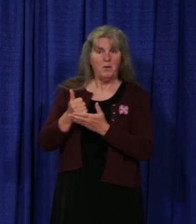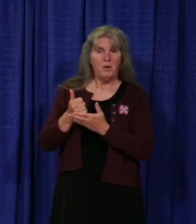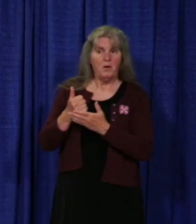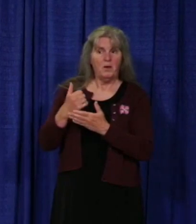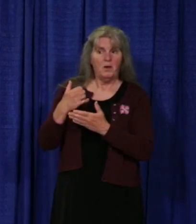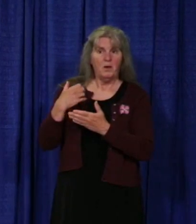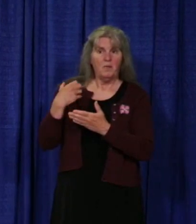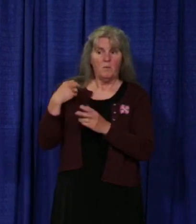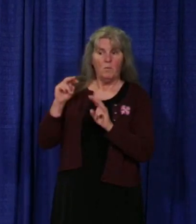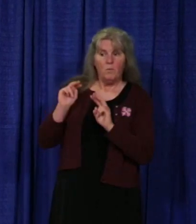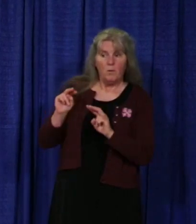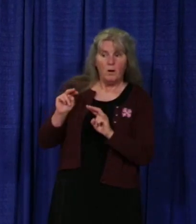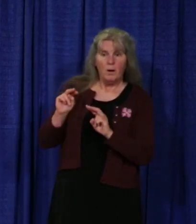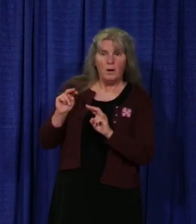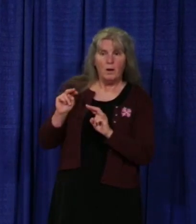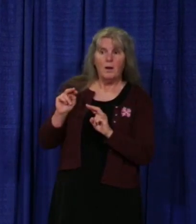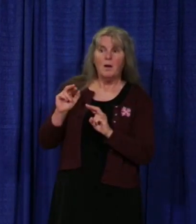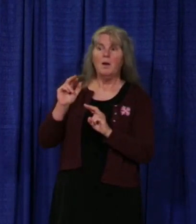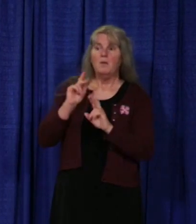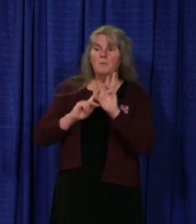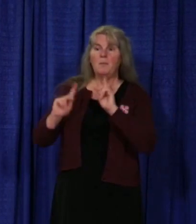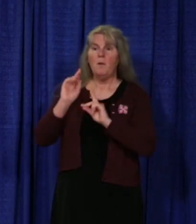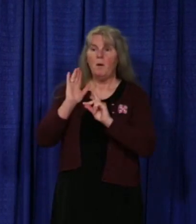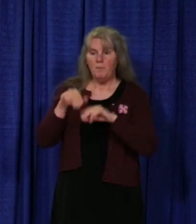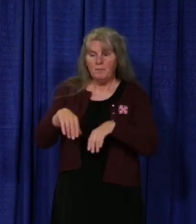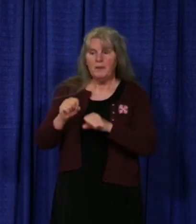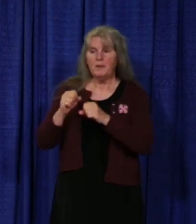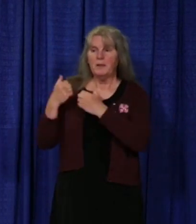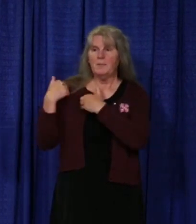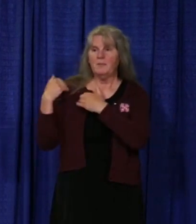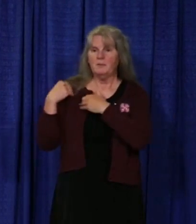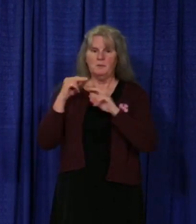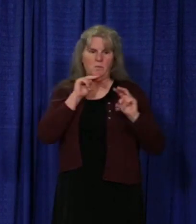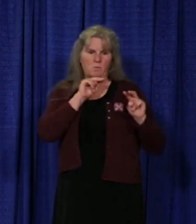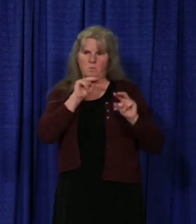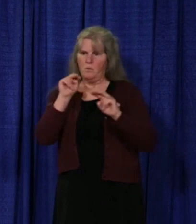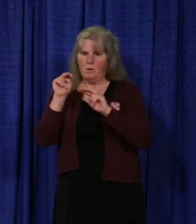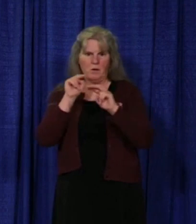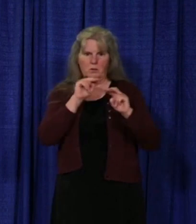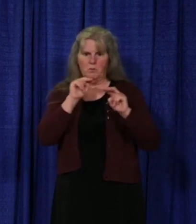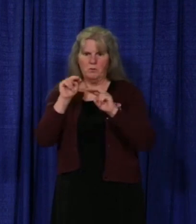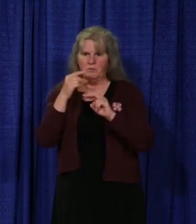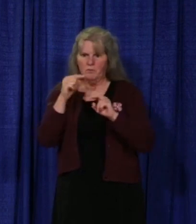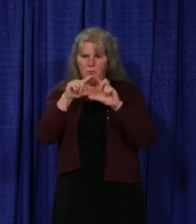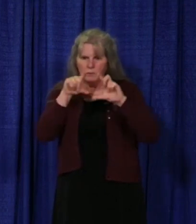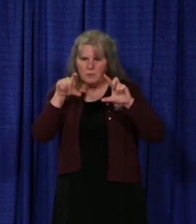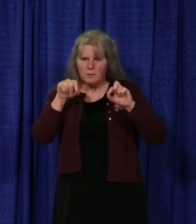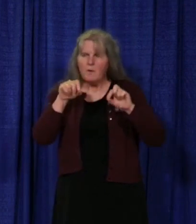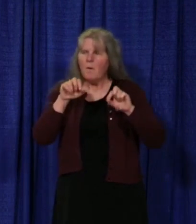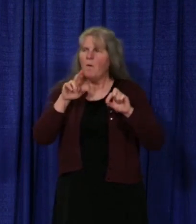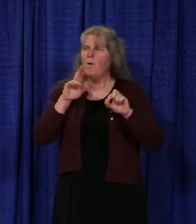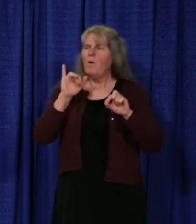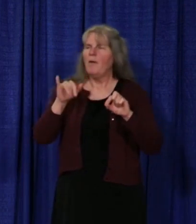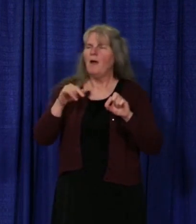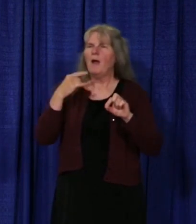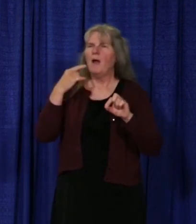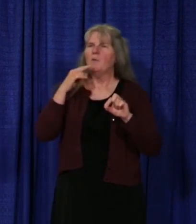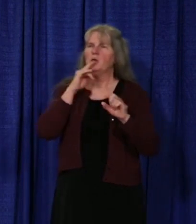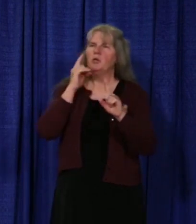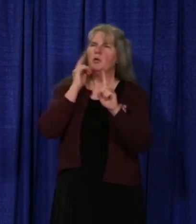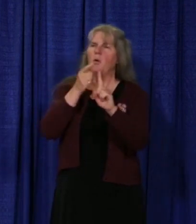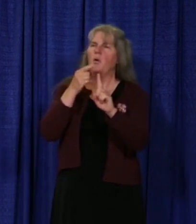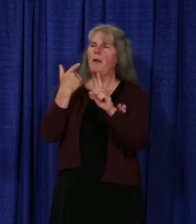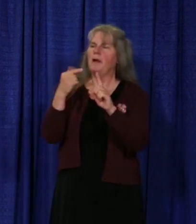on the field looking if people with plates have these decals or not, or are we really with this hoping more